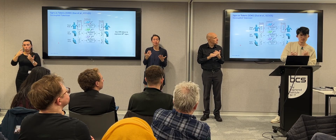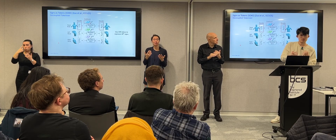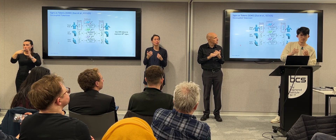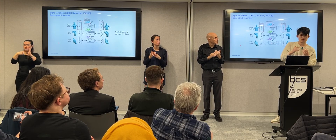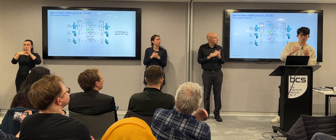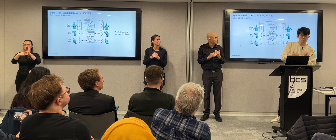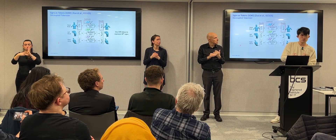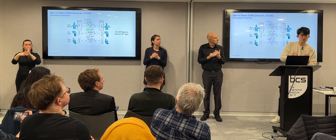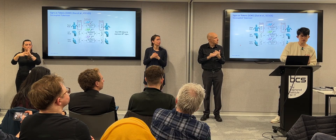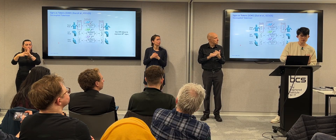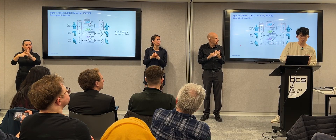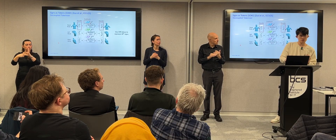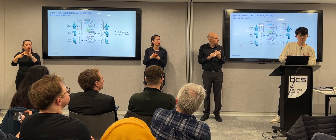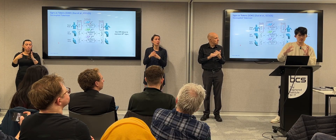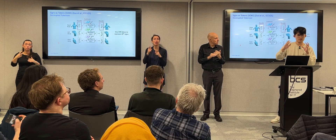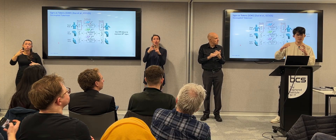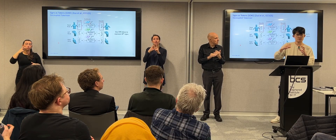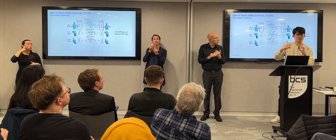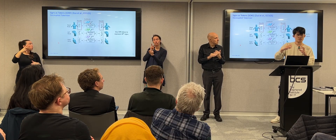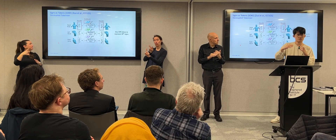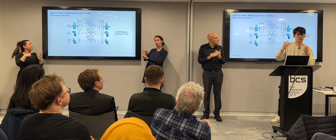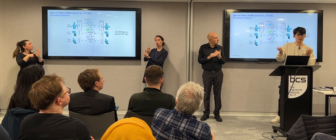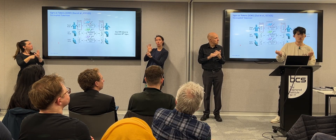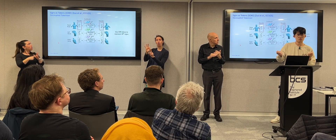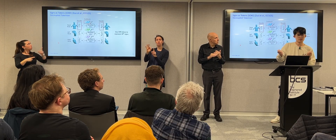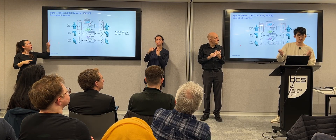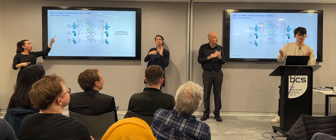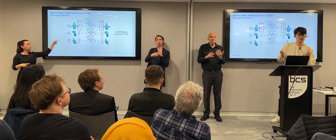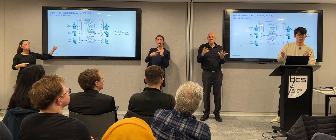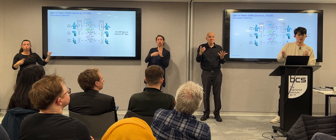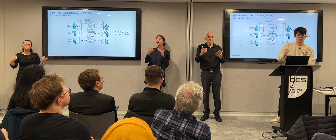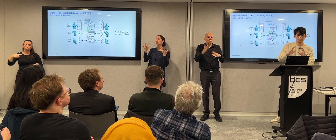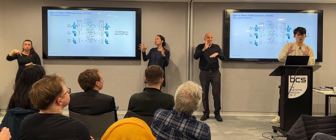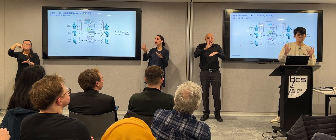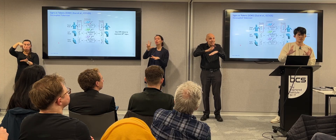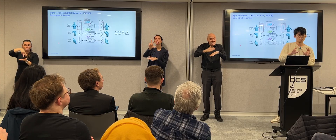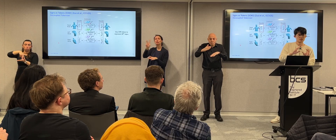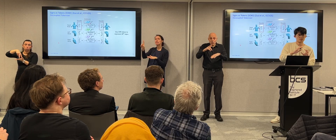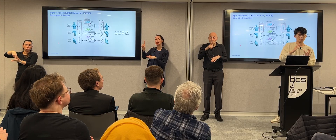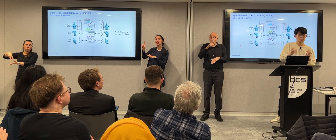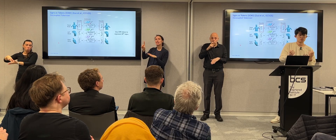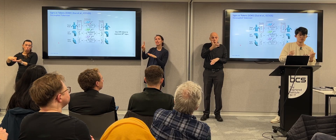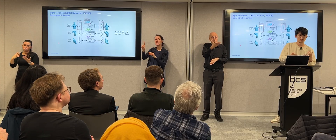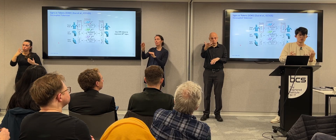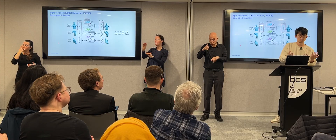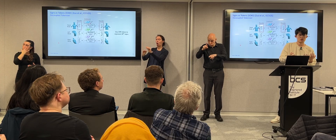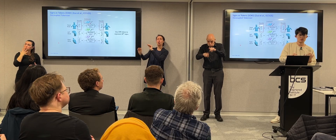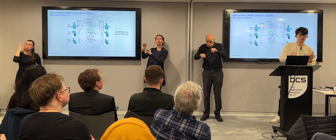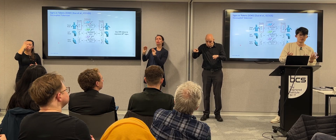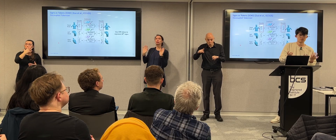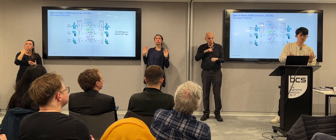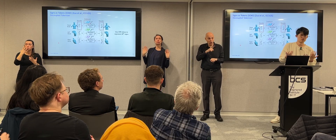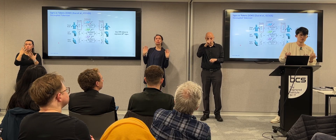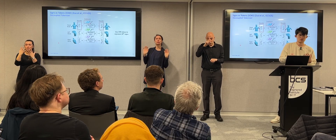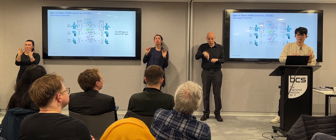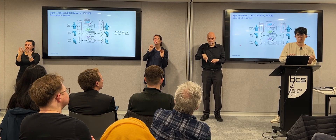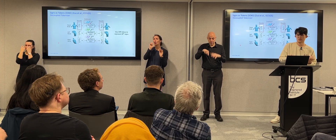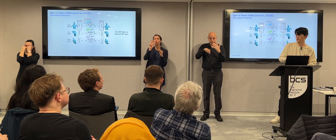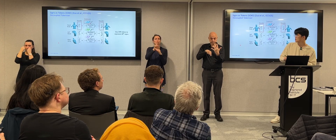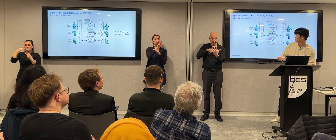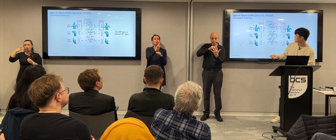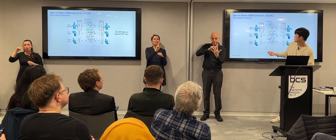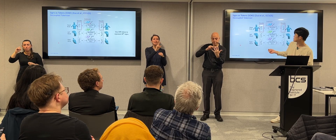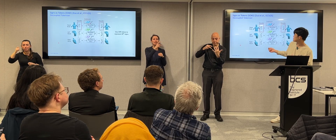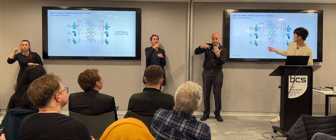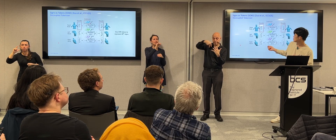from the view of the model, they are just 3D poses, not the pixels from RGB videos or